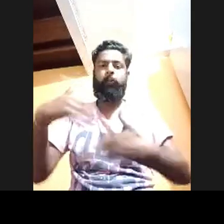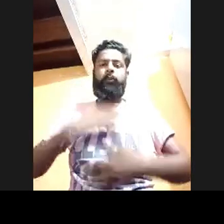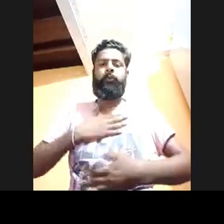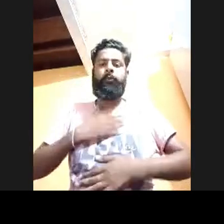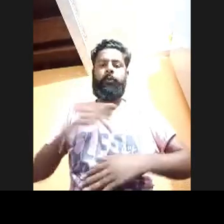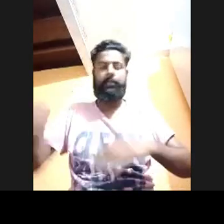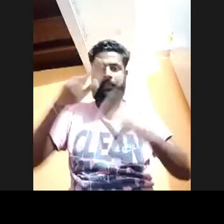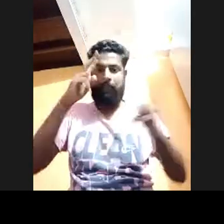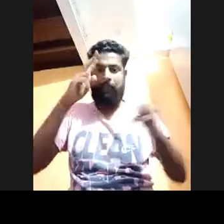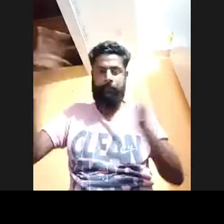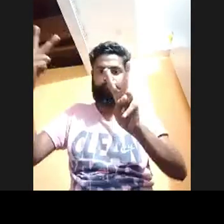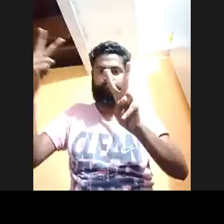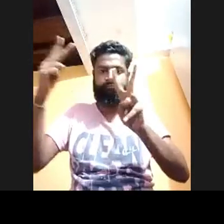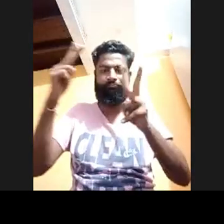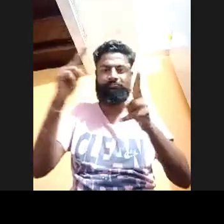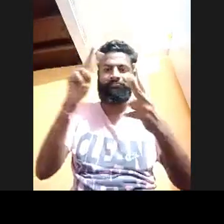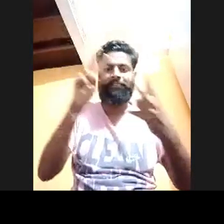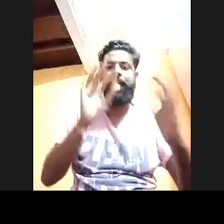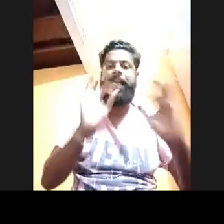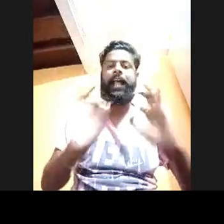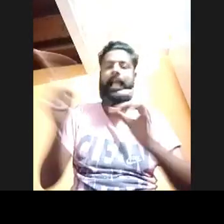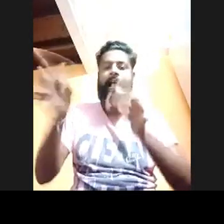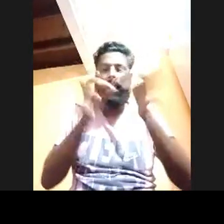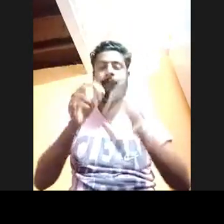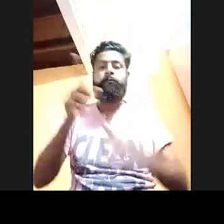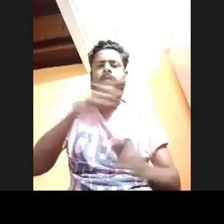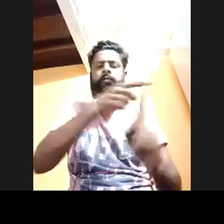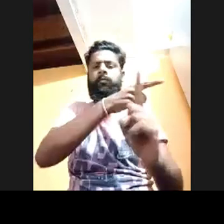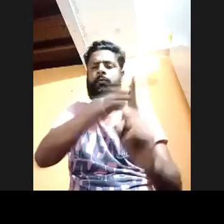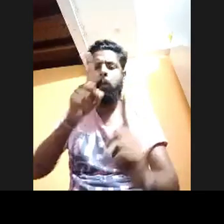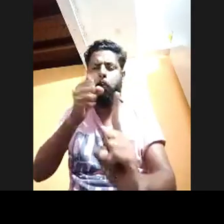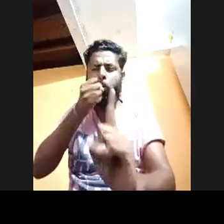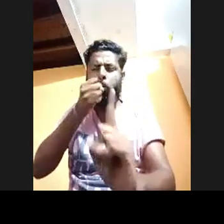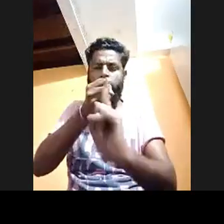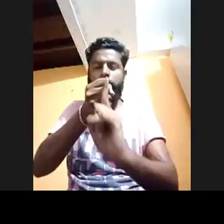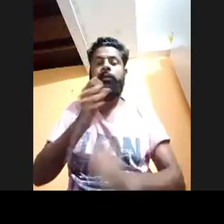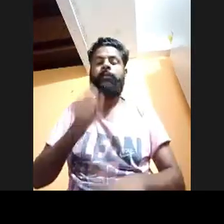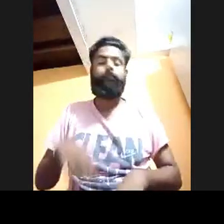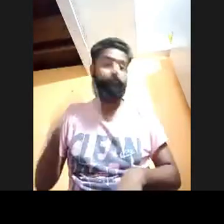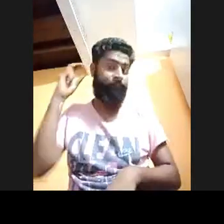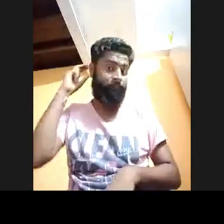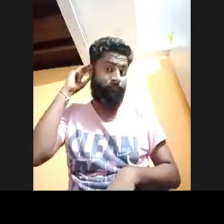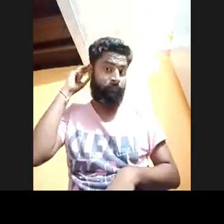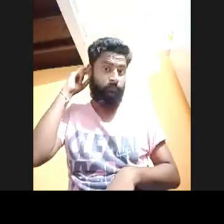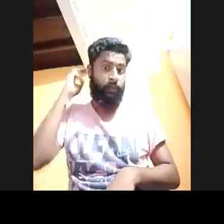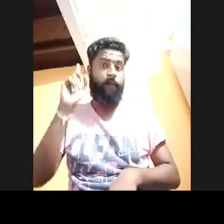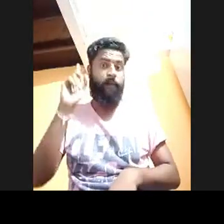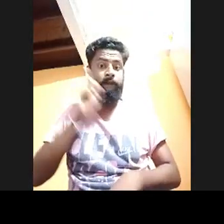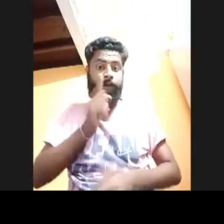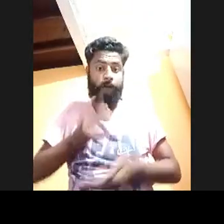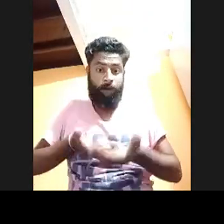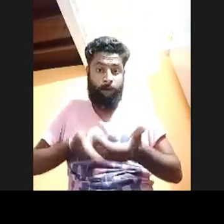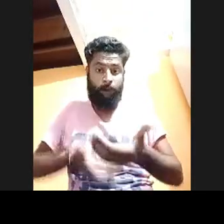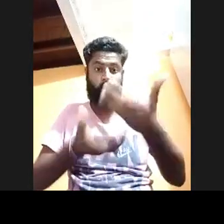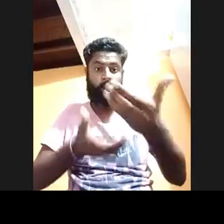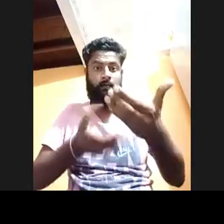Million took the initiative of hosting it, and it really made me understand that I had so many myths myself. And one thing that impacted me the most,